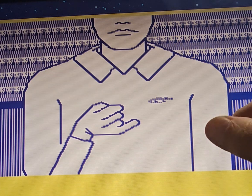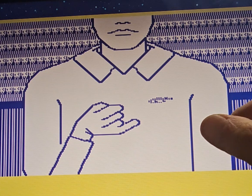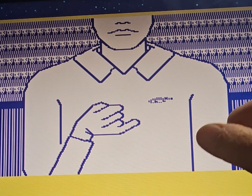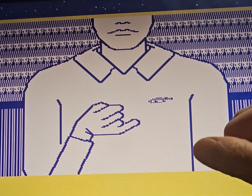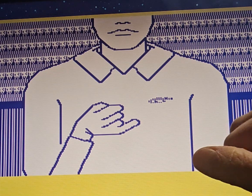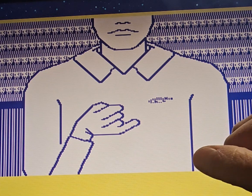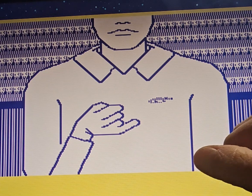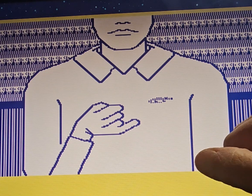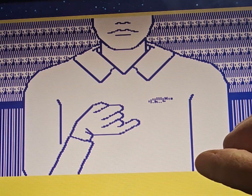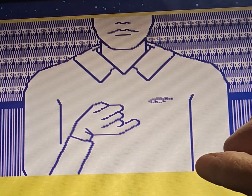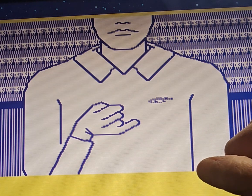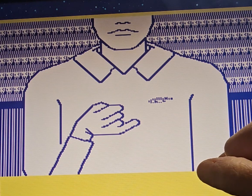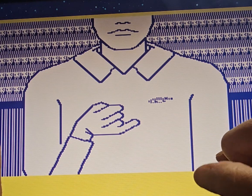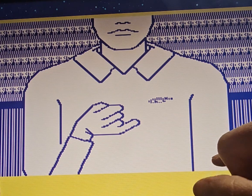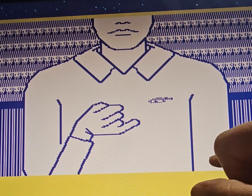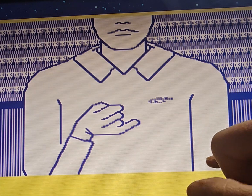Jill. J as in